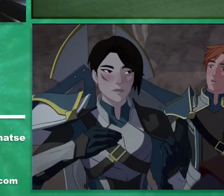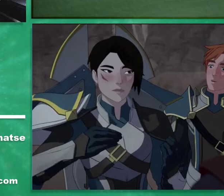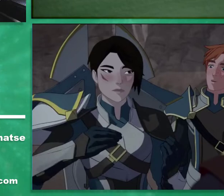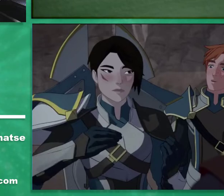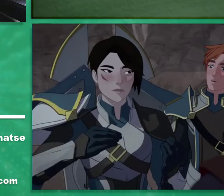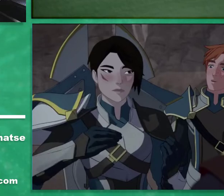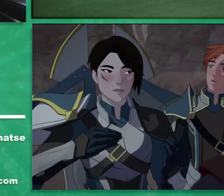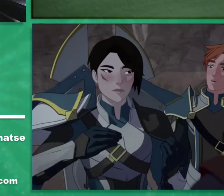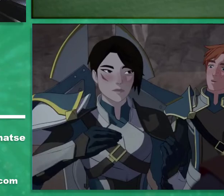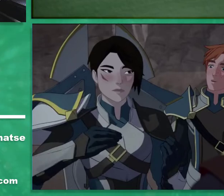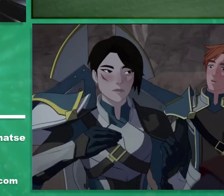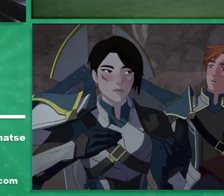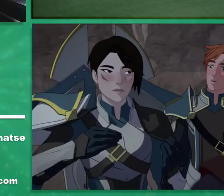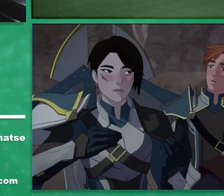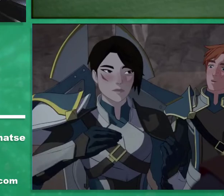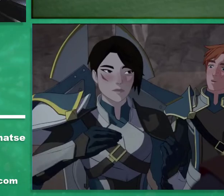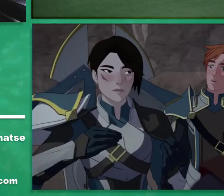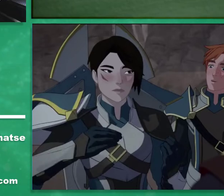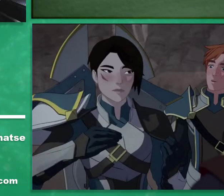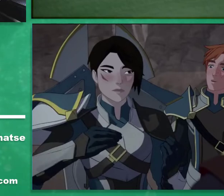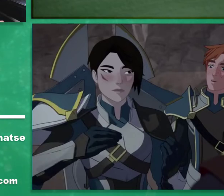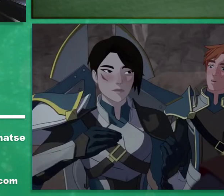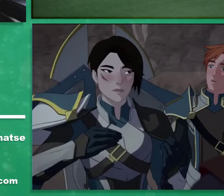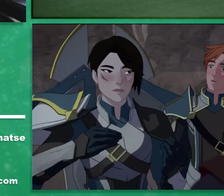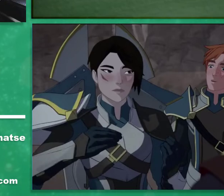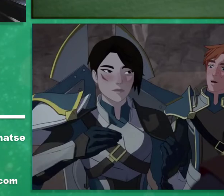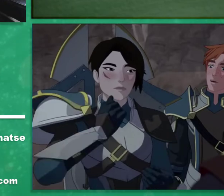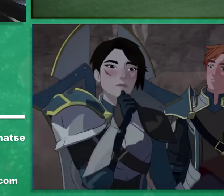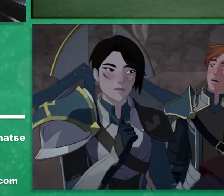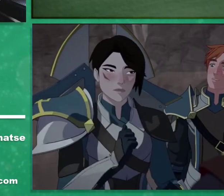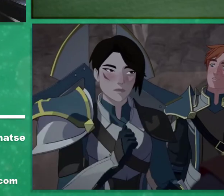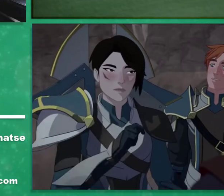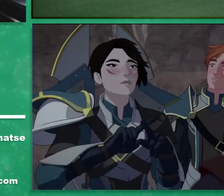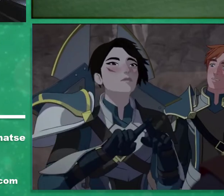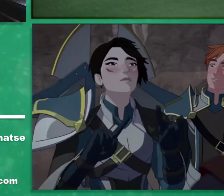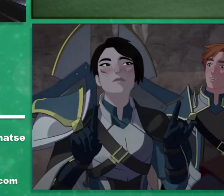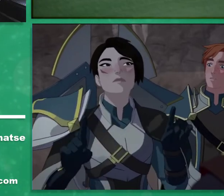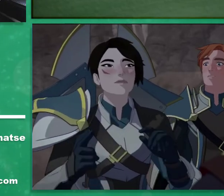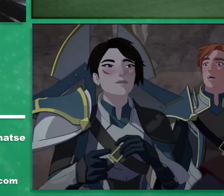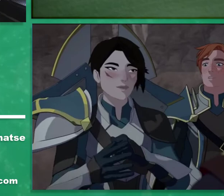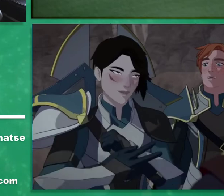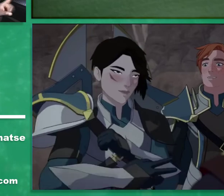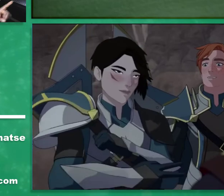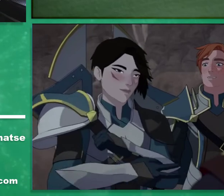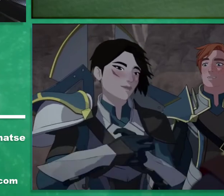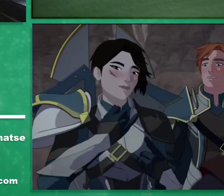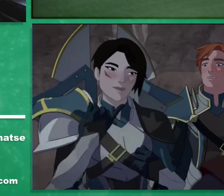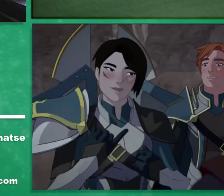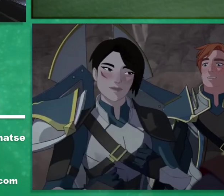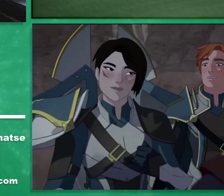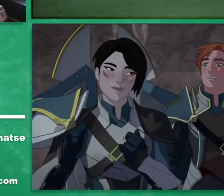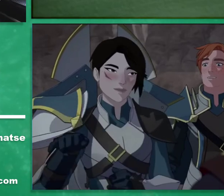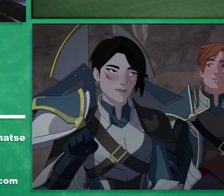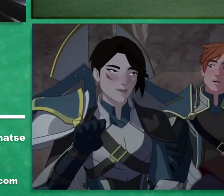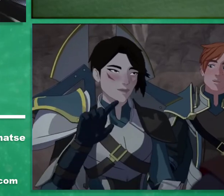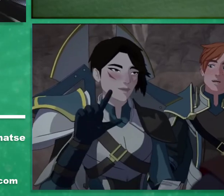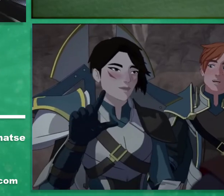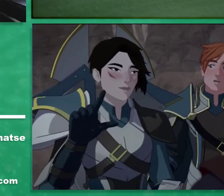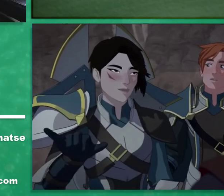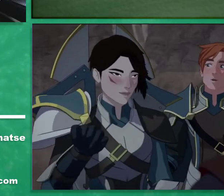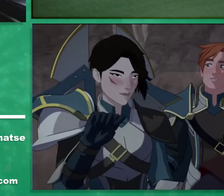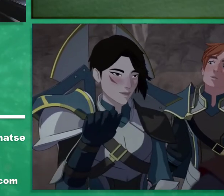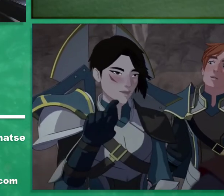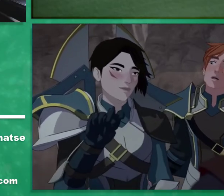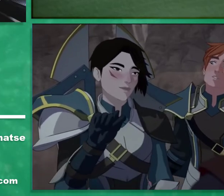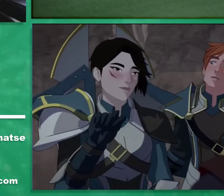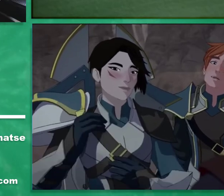And I think, yeah, I think so, like enduring or patient. Yeah. It was compassionate, enduring, patient. And patient. But steel. Unless,